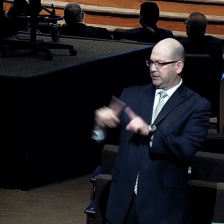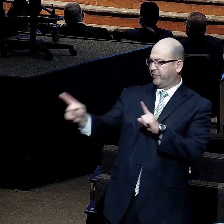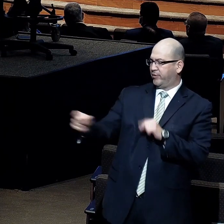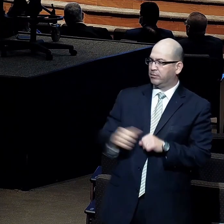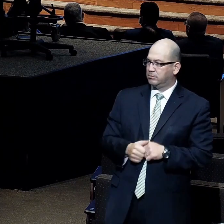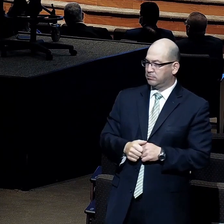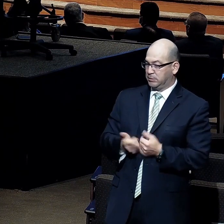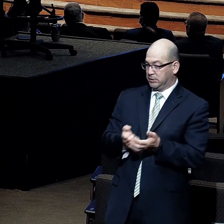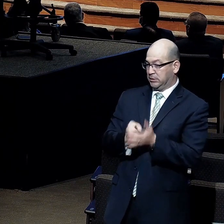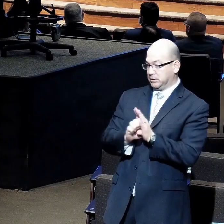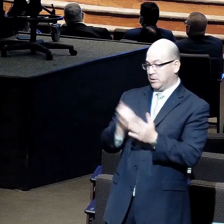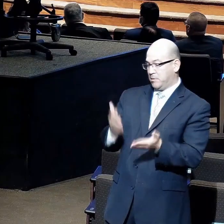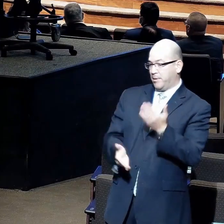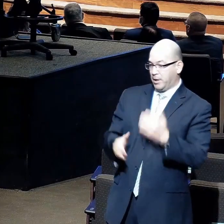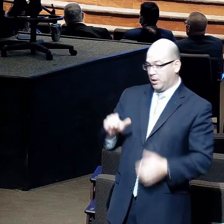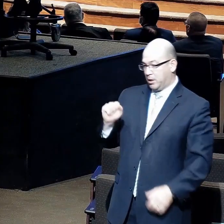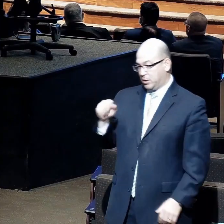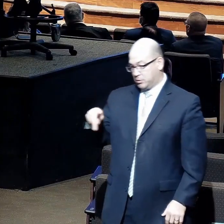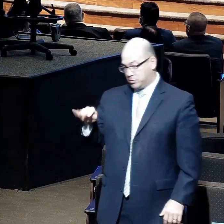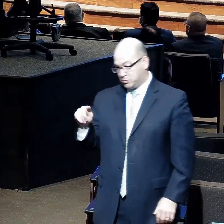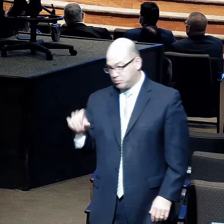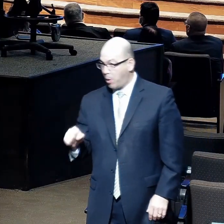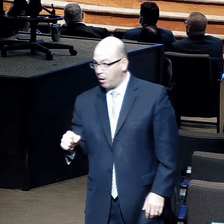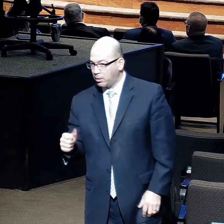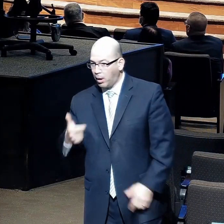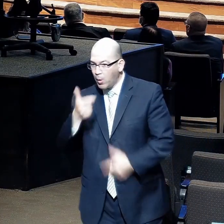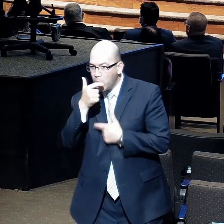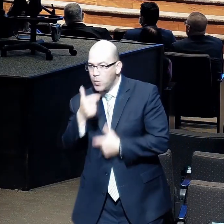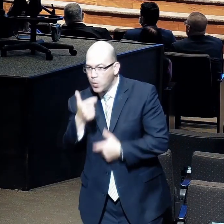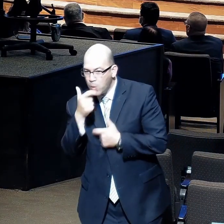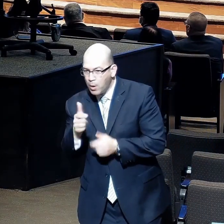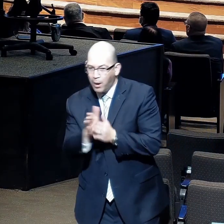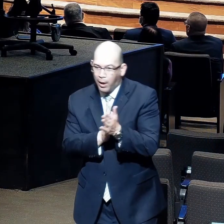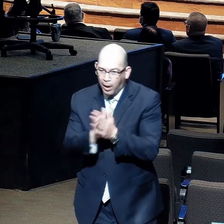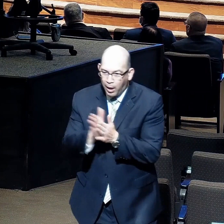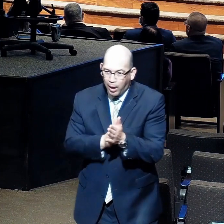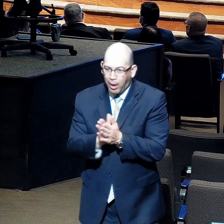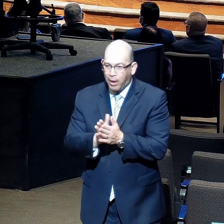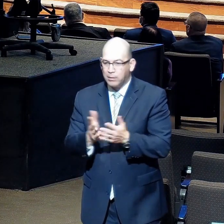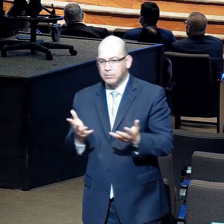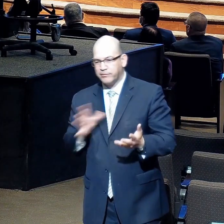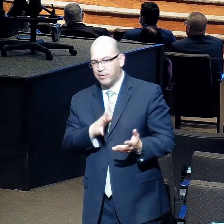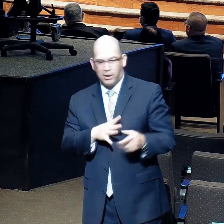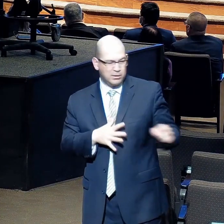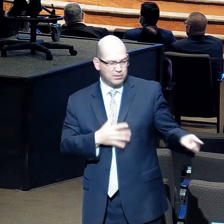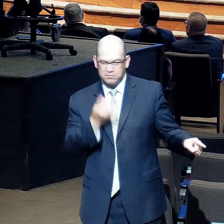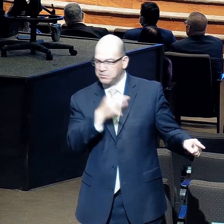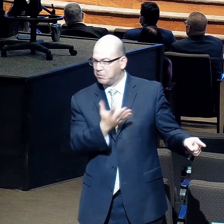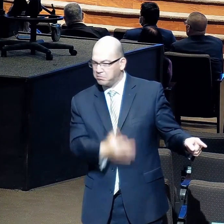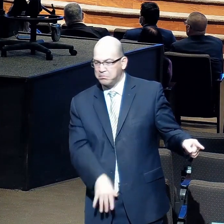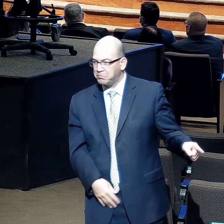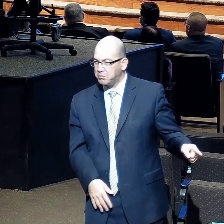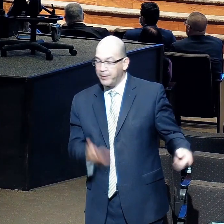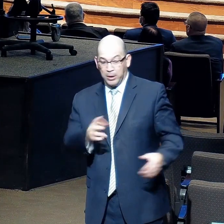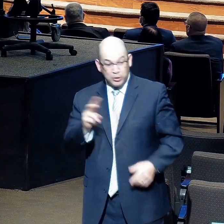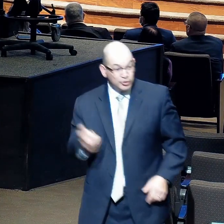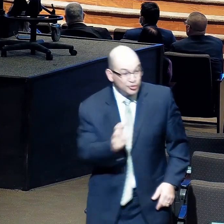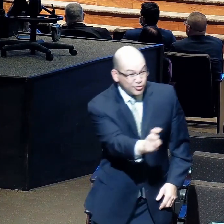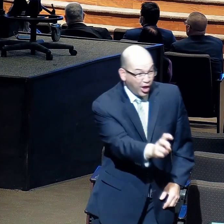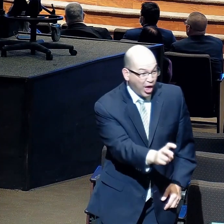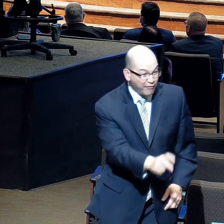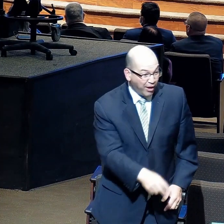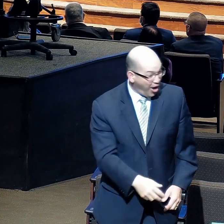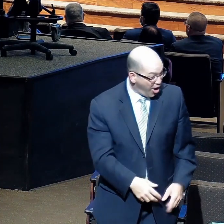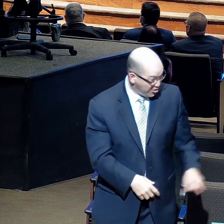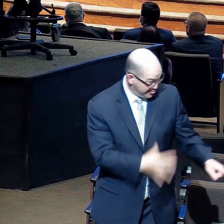you can play them, because you like sports. If you love traveling, maybe you're going to book a plane trip, maybe you're going to book a trip somewhere because you enjoy that.